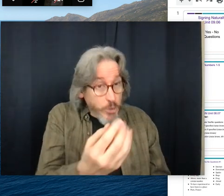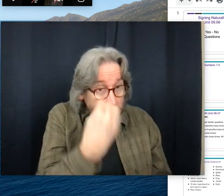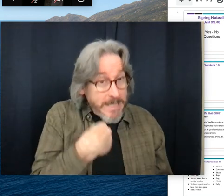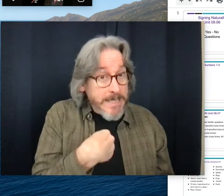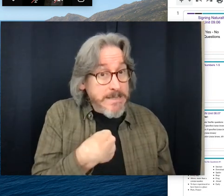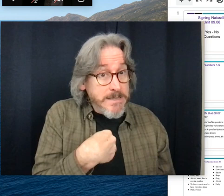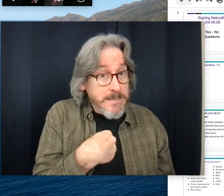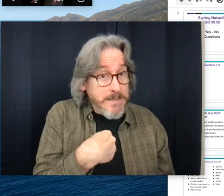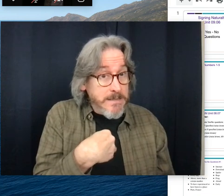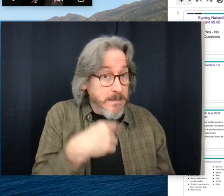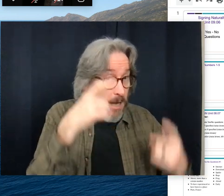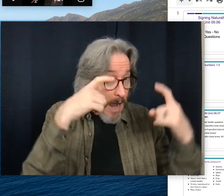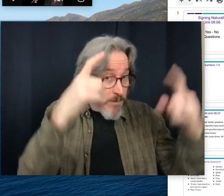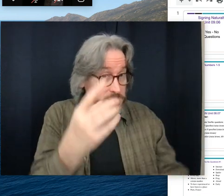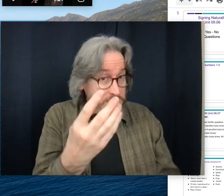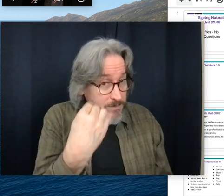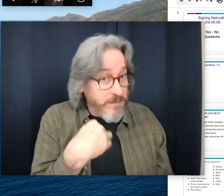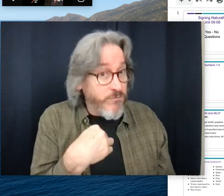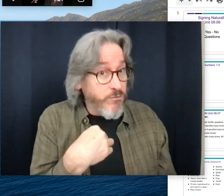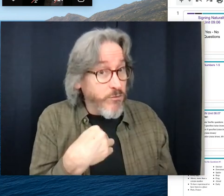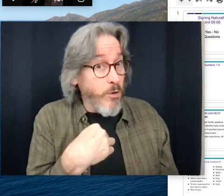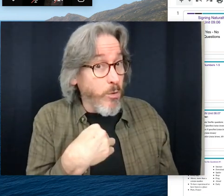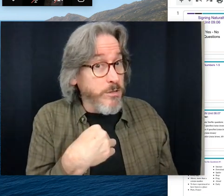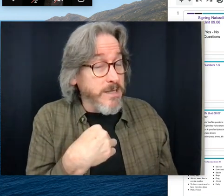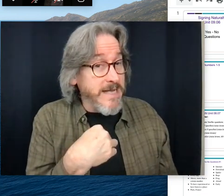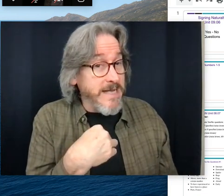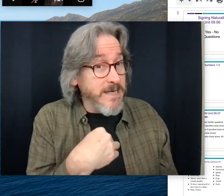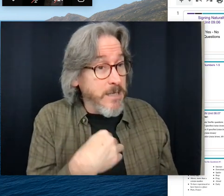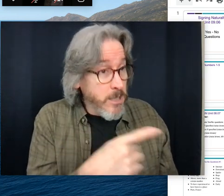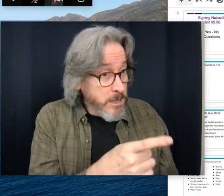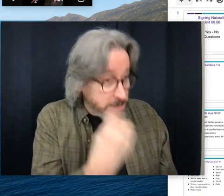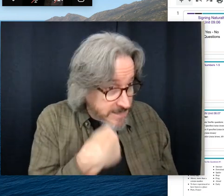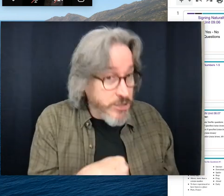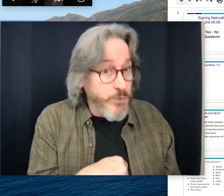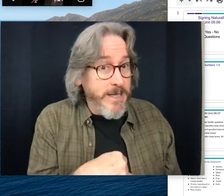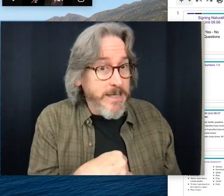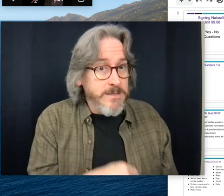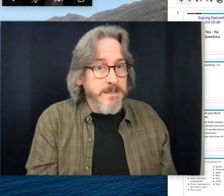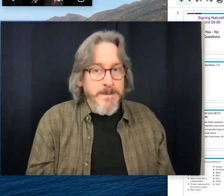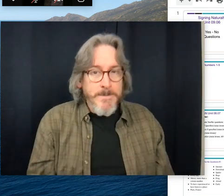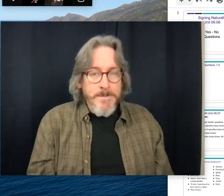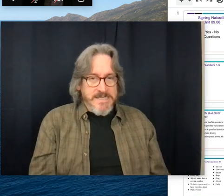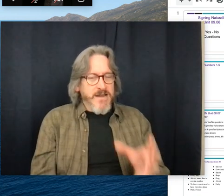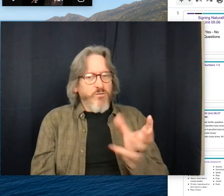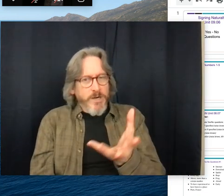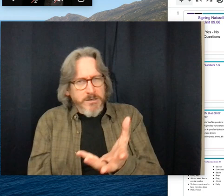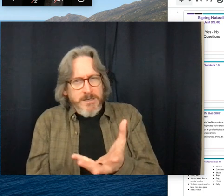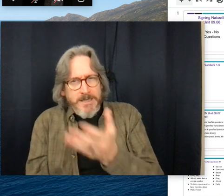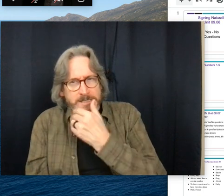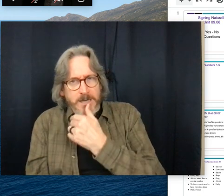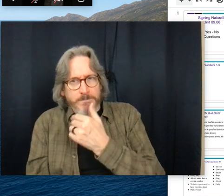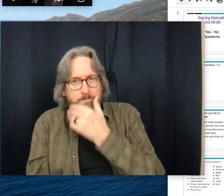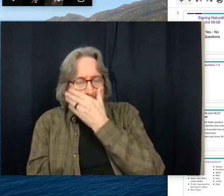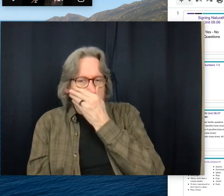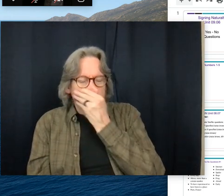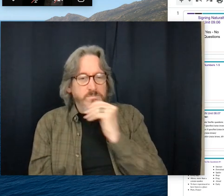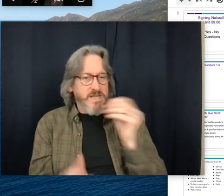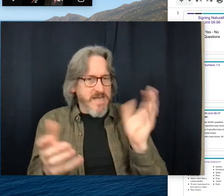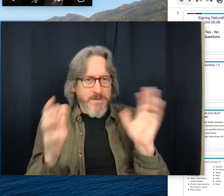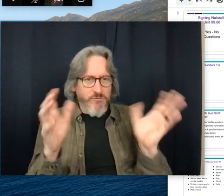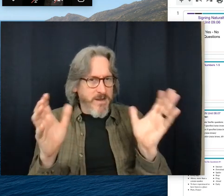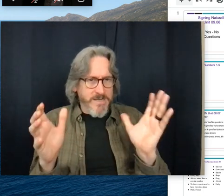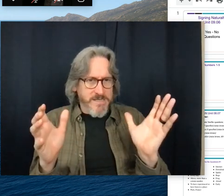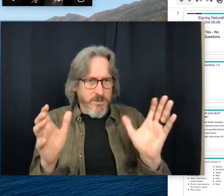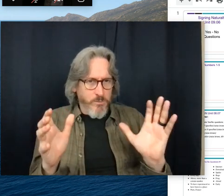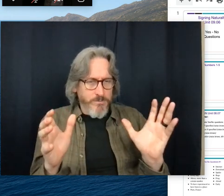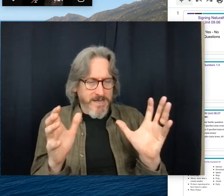Today you eat. Eyebrows up, lean forward, hold the last sign. Did you eat? It's kind of weird. It's the